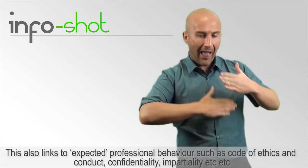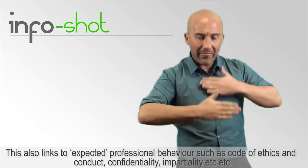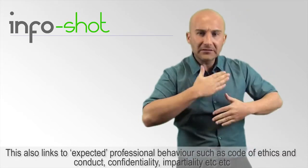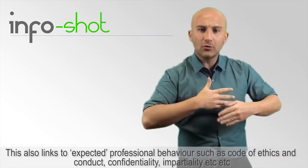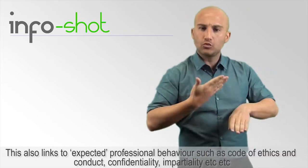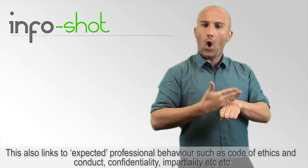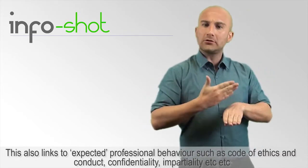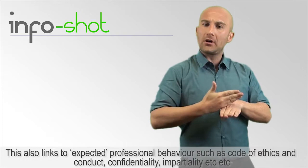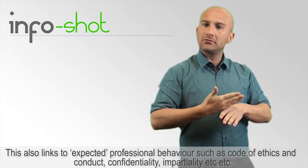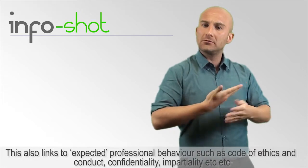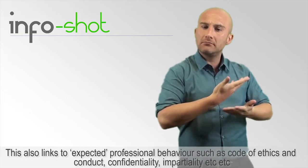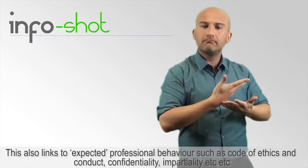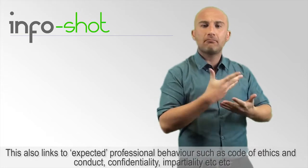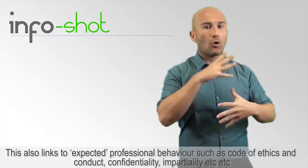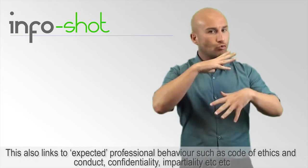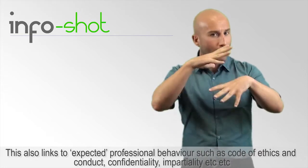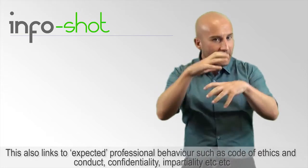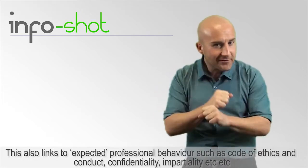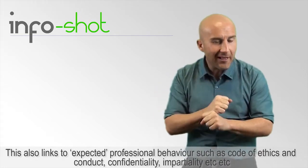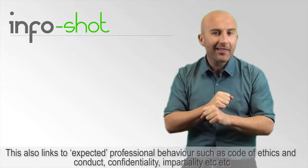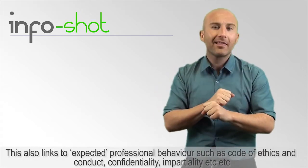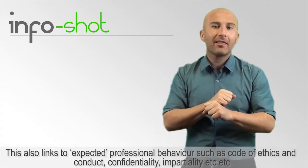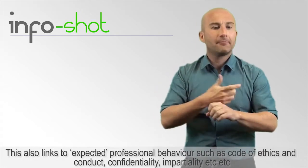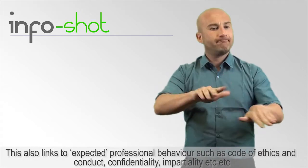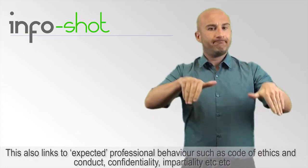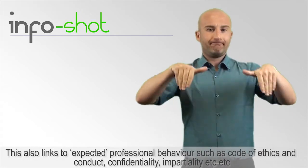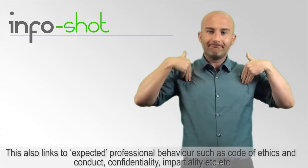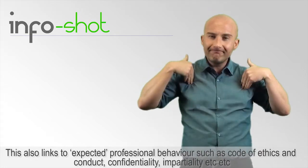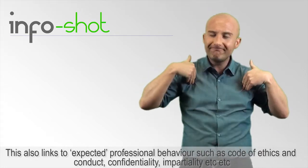confidentiality, and impartiality.